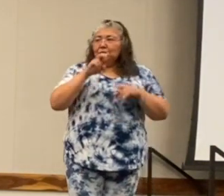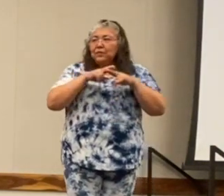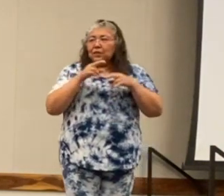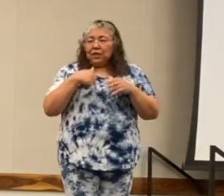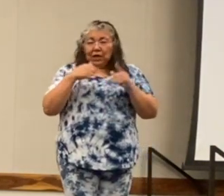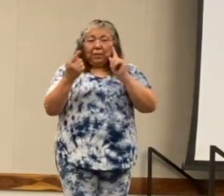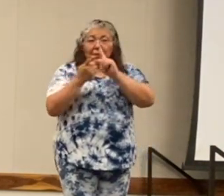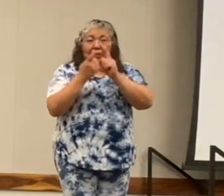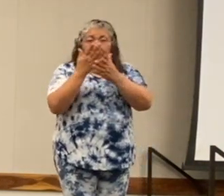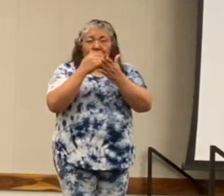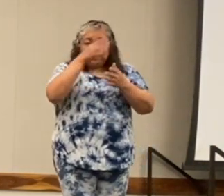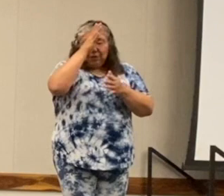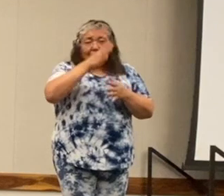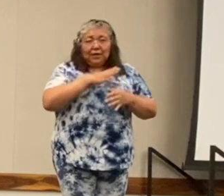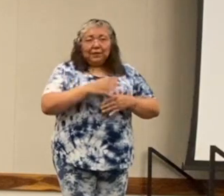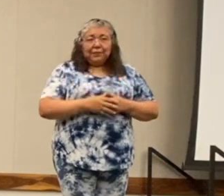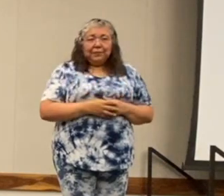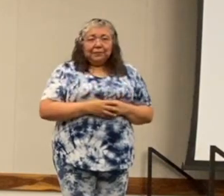the men.